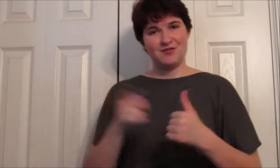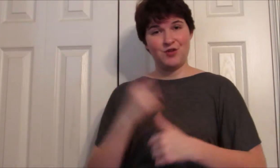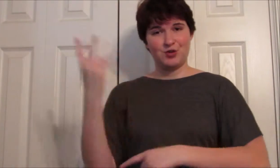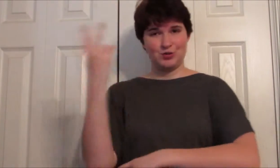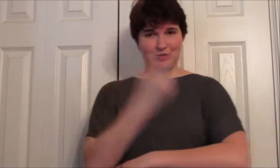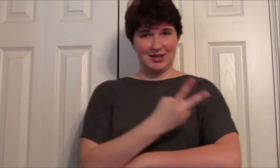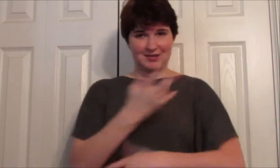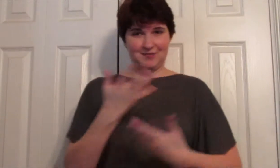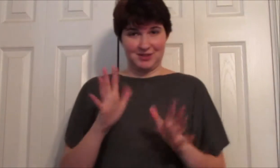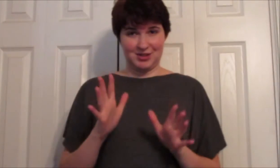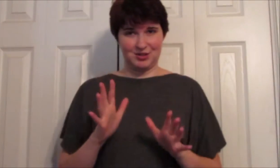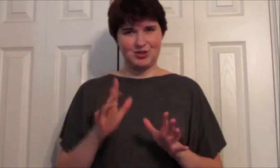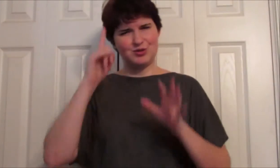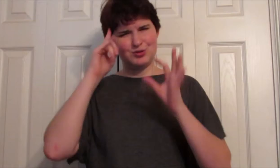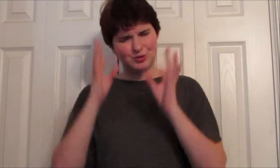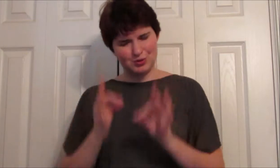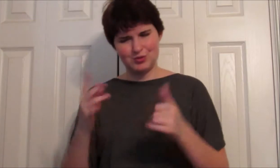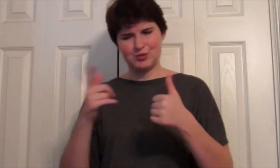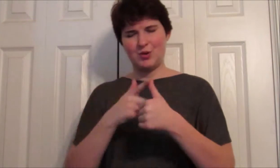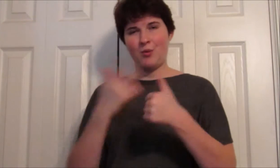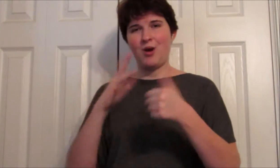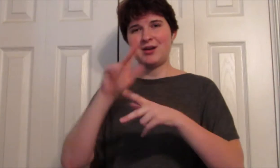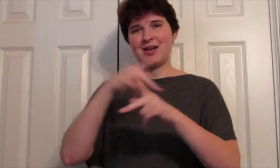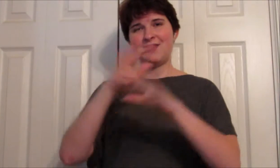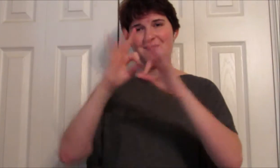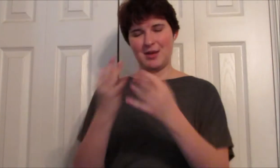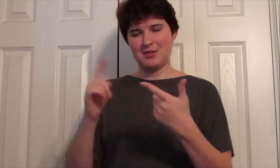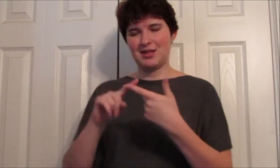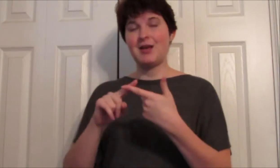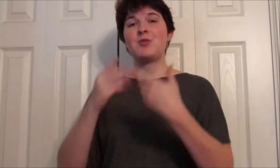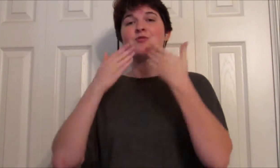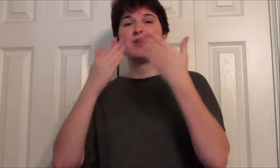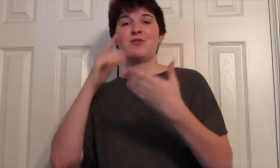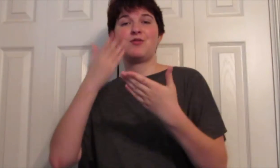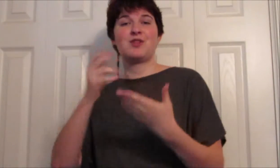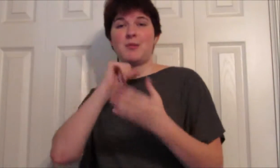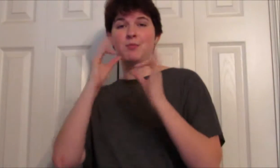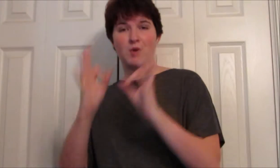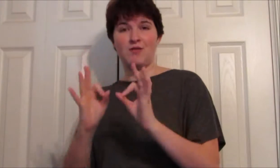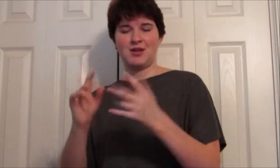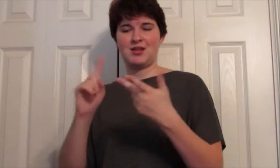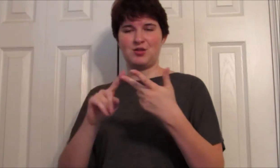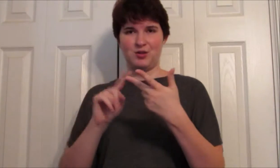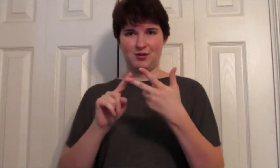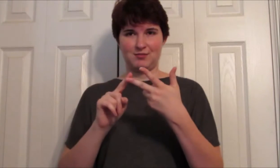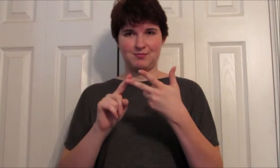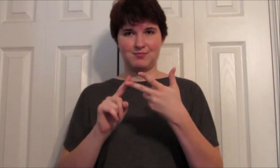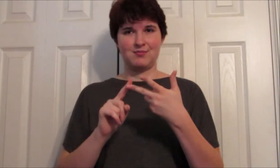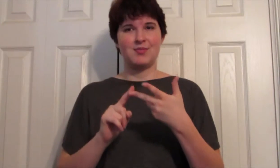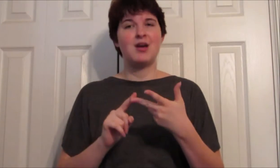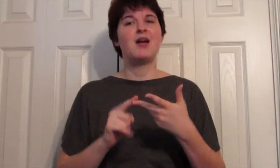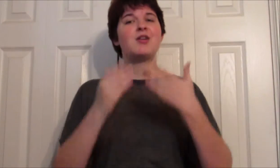2 days. Choose what kind of family you're going to be grateful for the imperfect, and third, be grateful for life